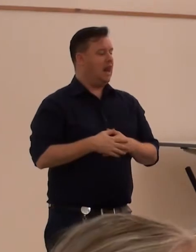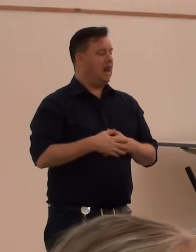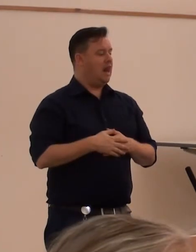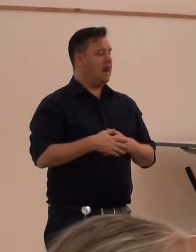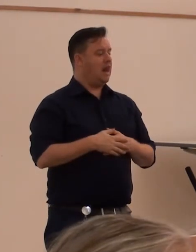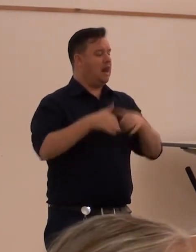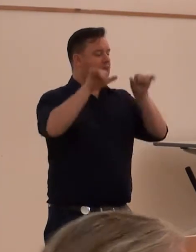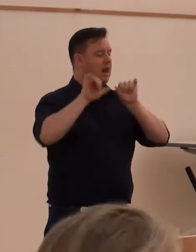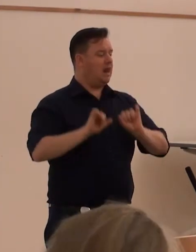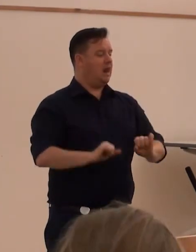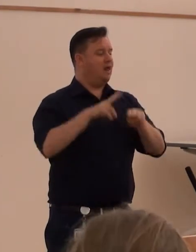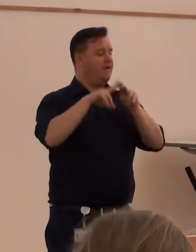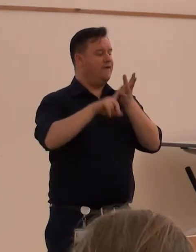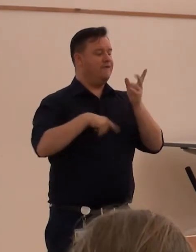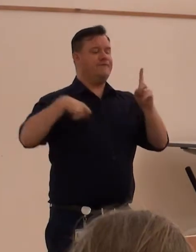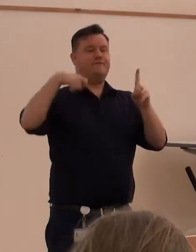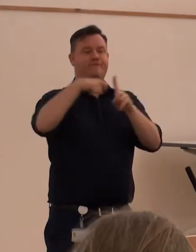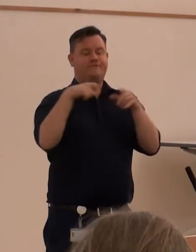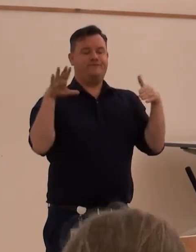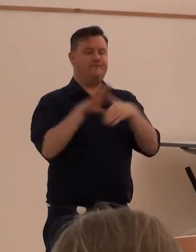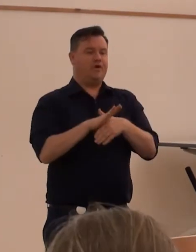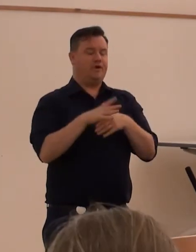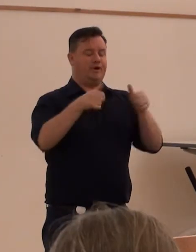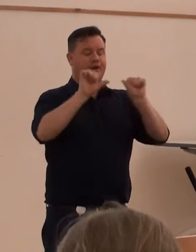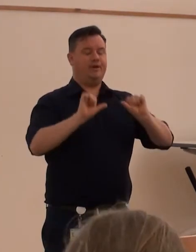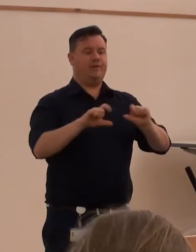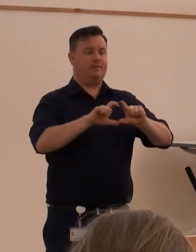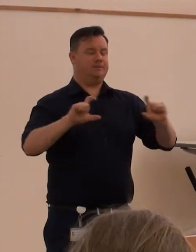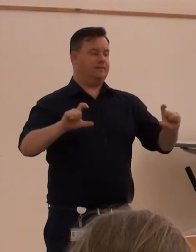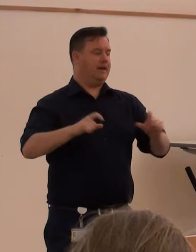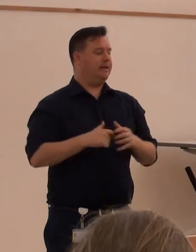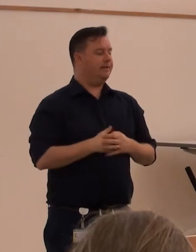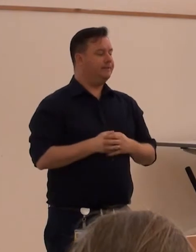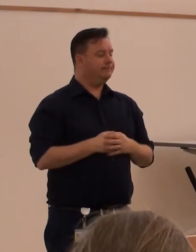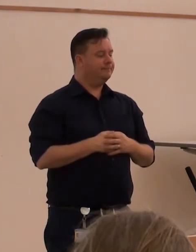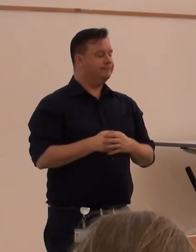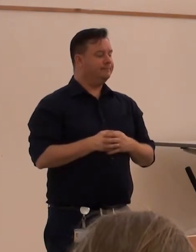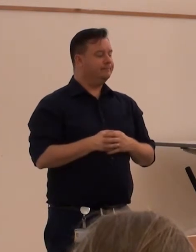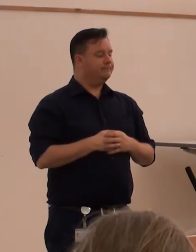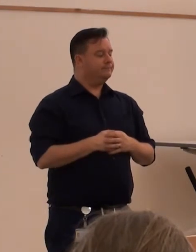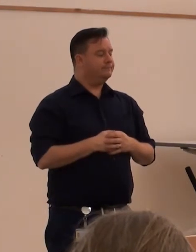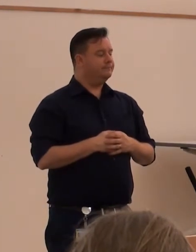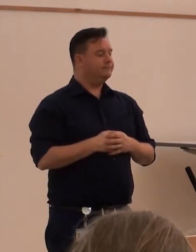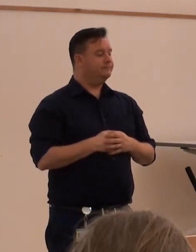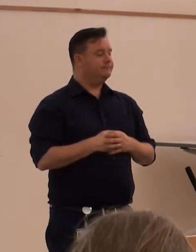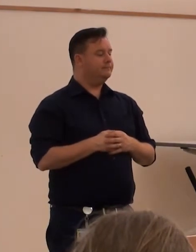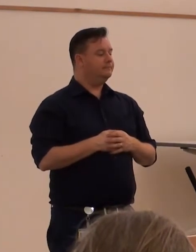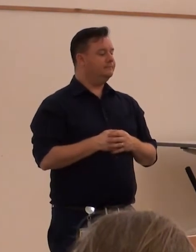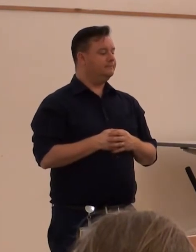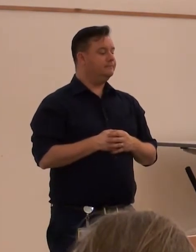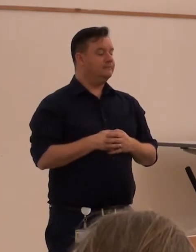they spell out fuck in the bottom line. And so fuck. Even if you have to